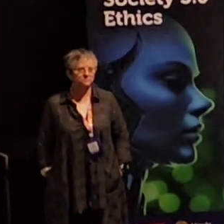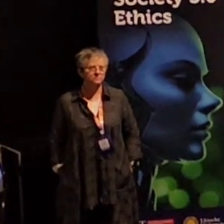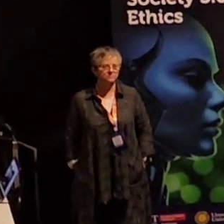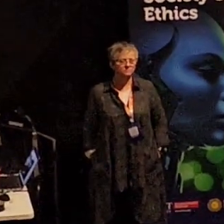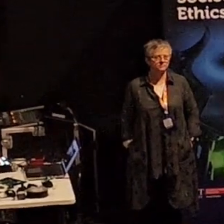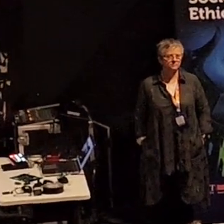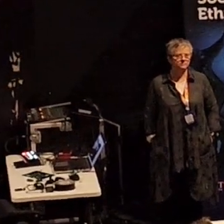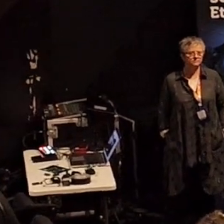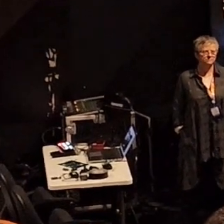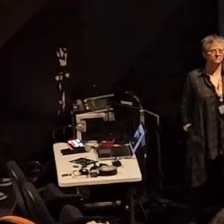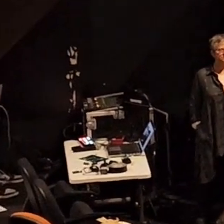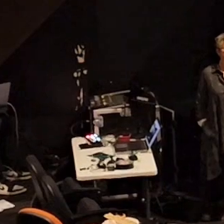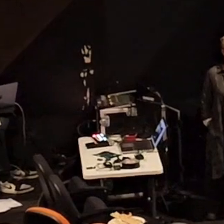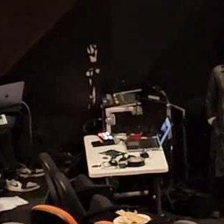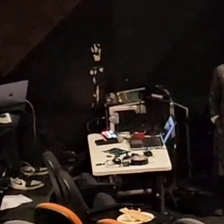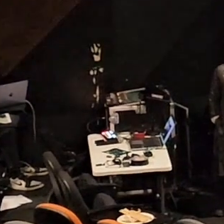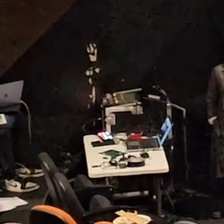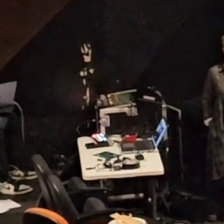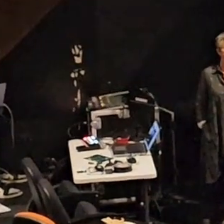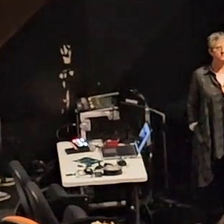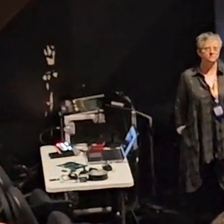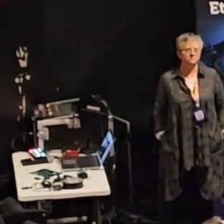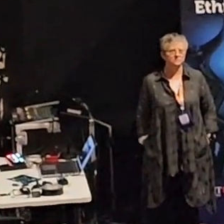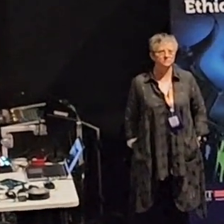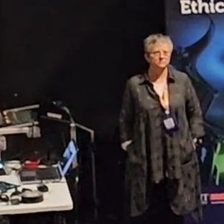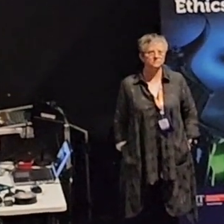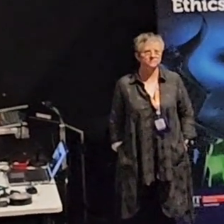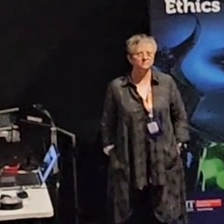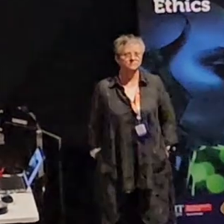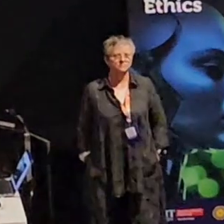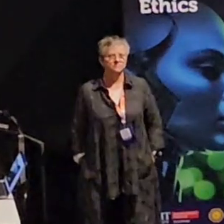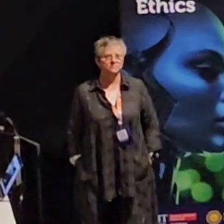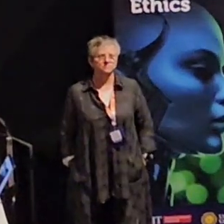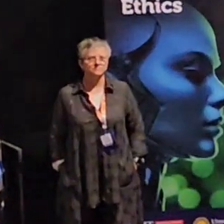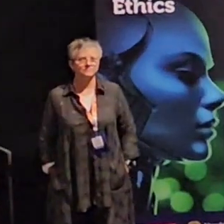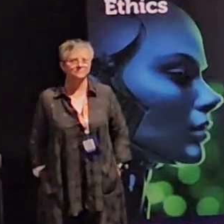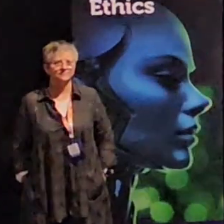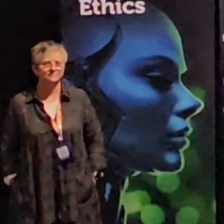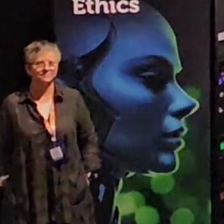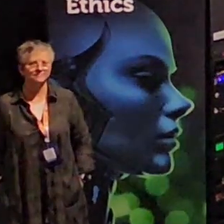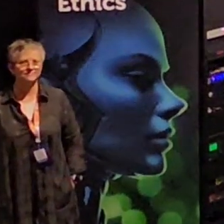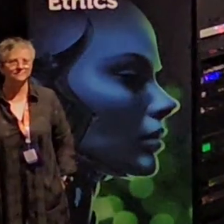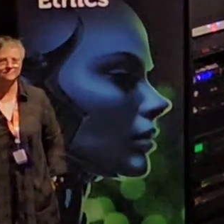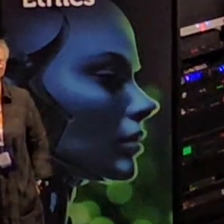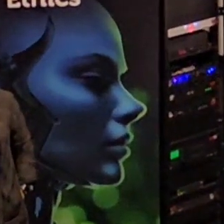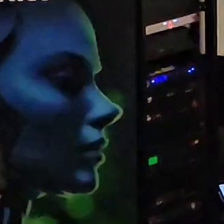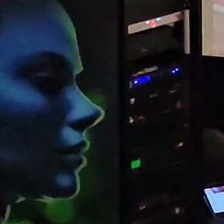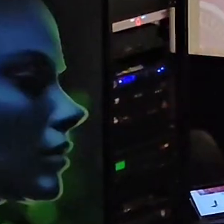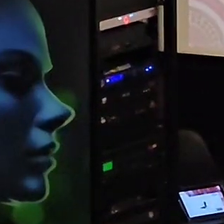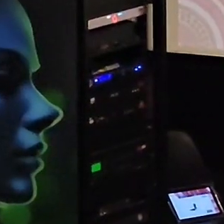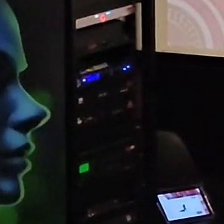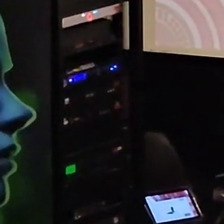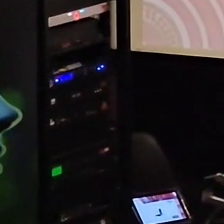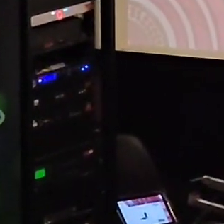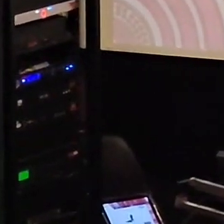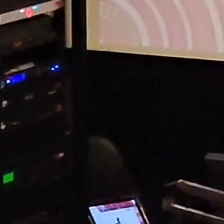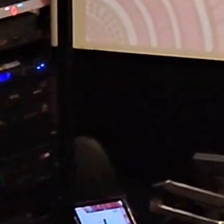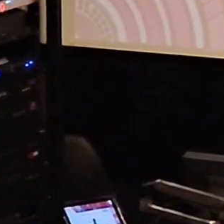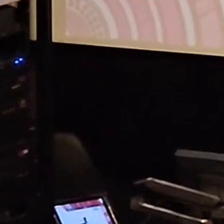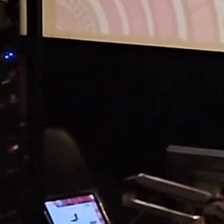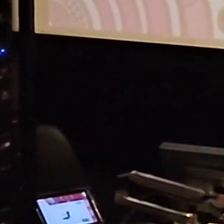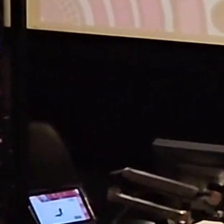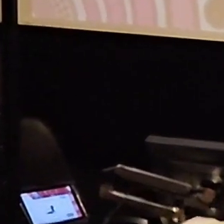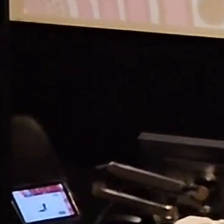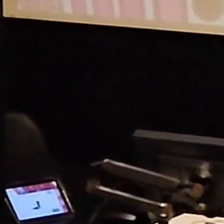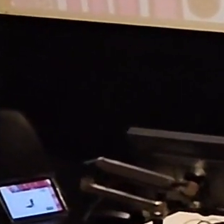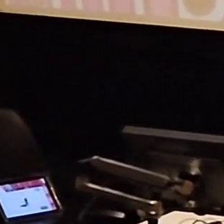of inculturating ourselves even partially in another discipline or in another mindset or in another practice context?